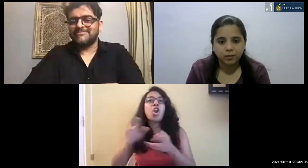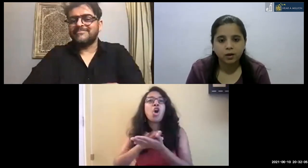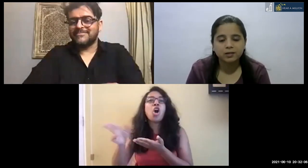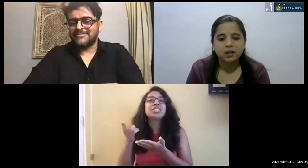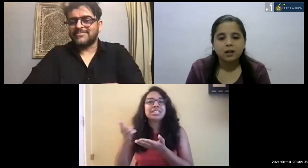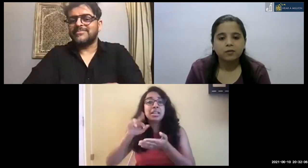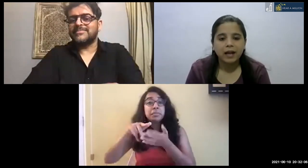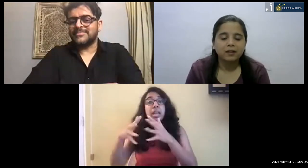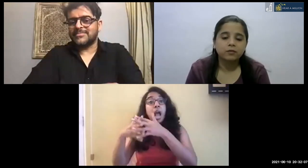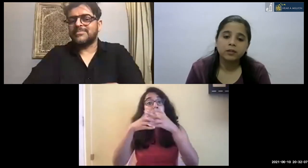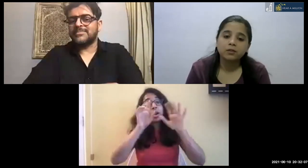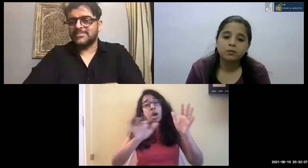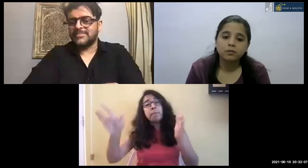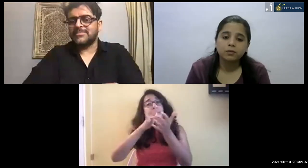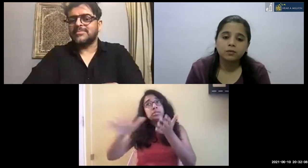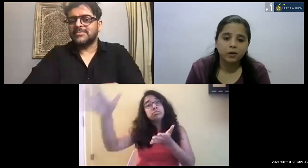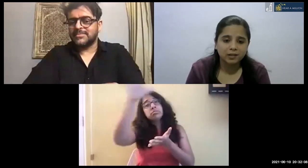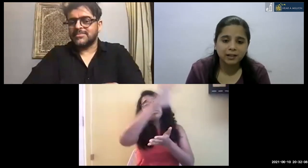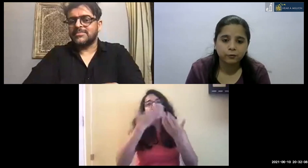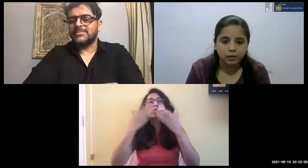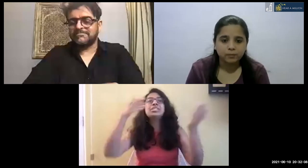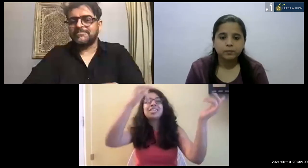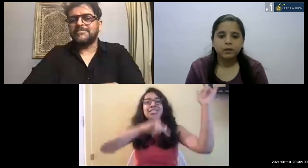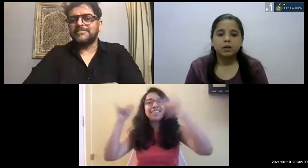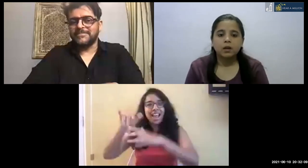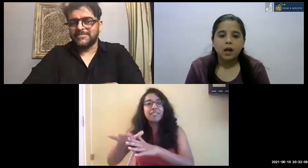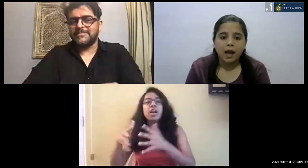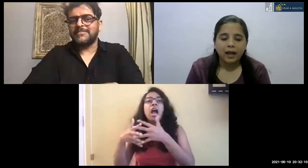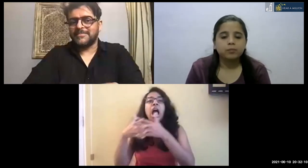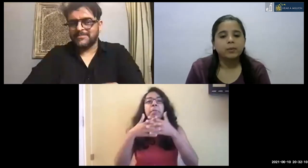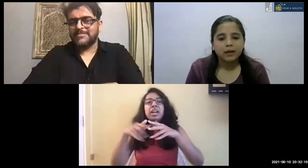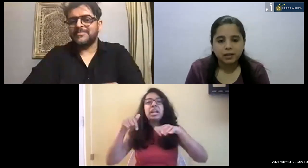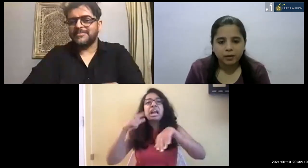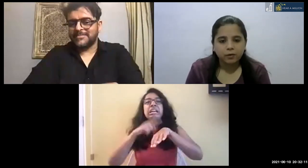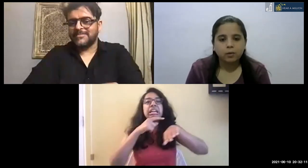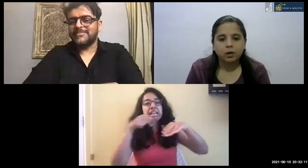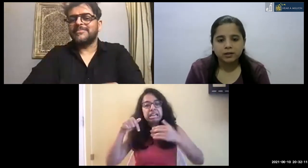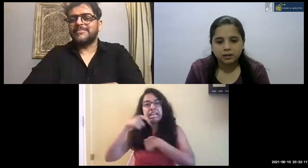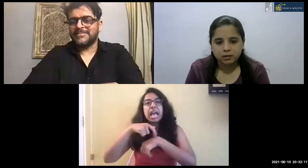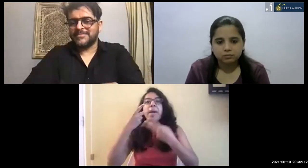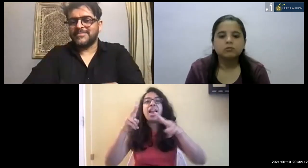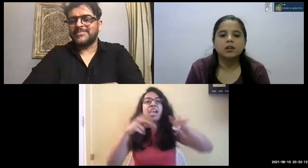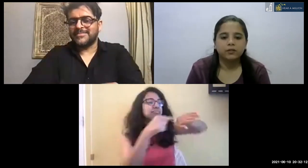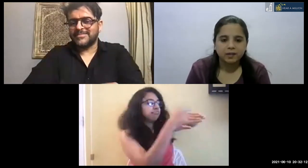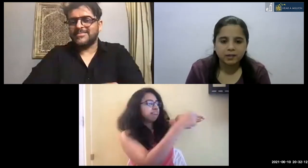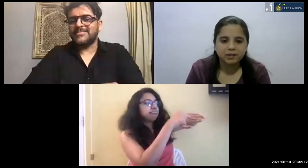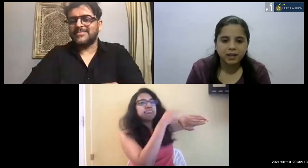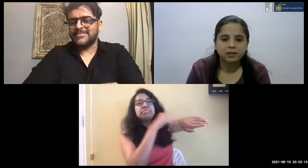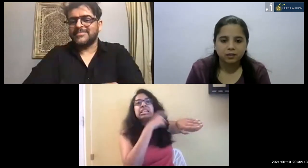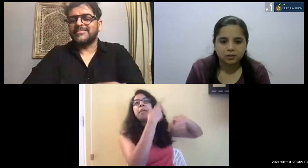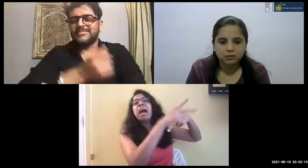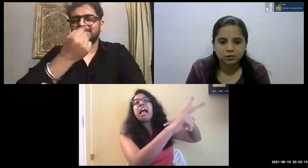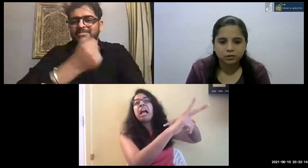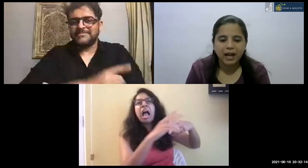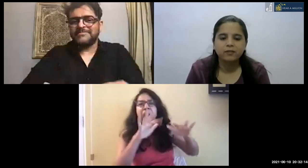time, because we have these hostels are full and people are coming from all other countries and